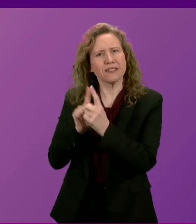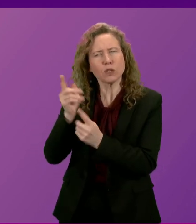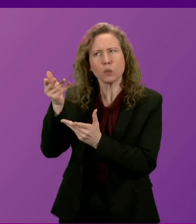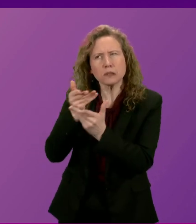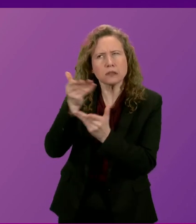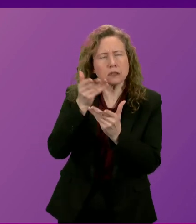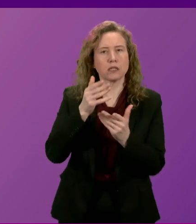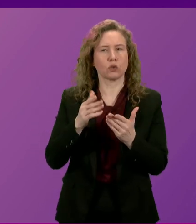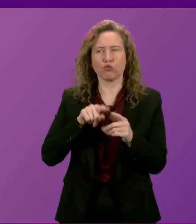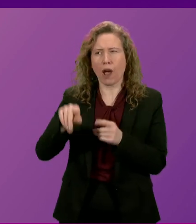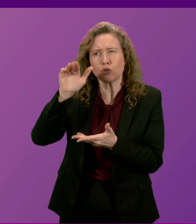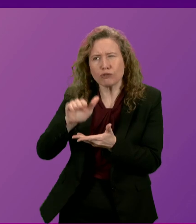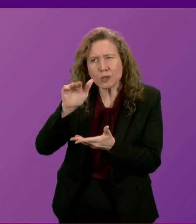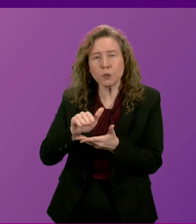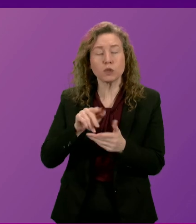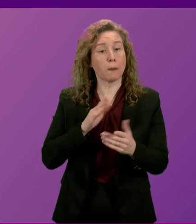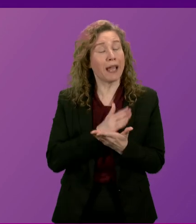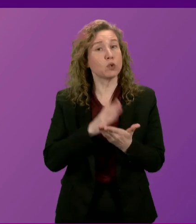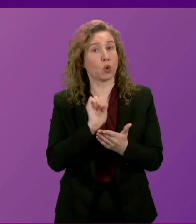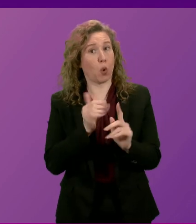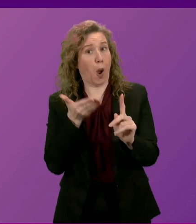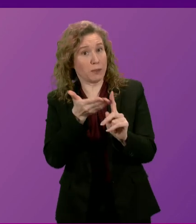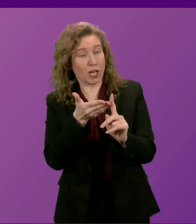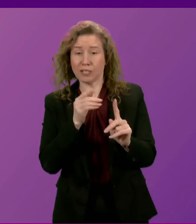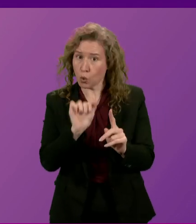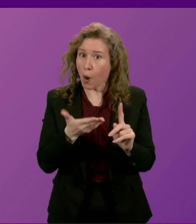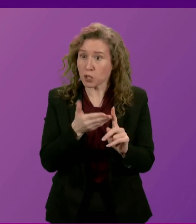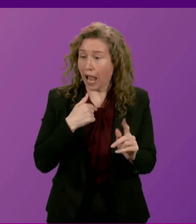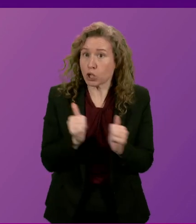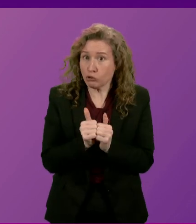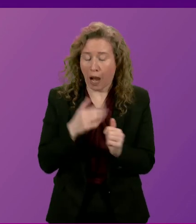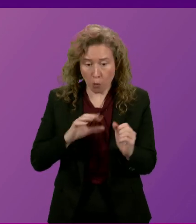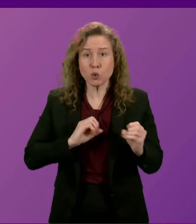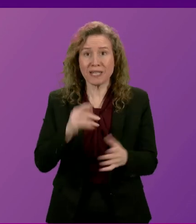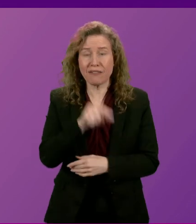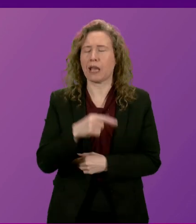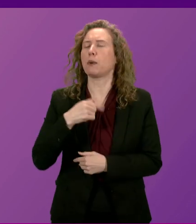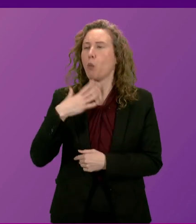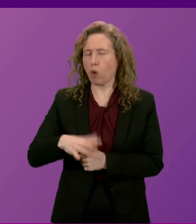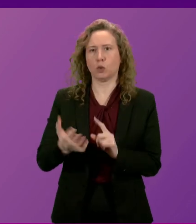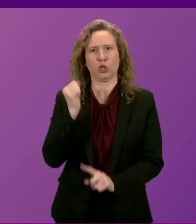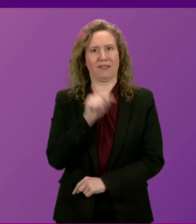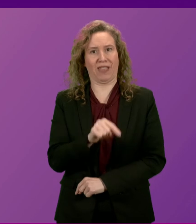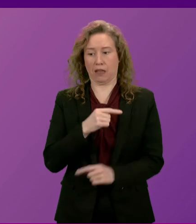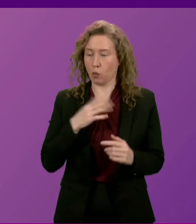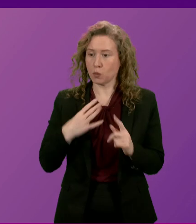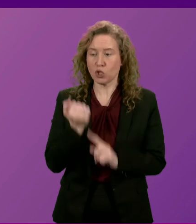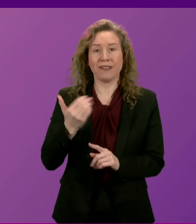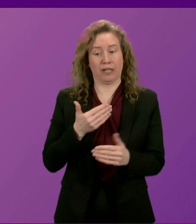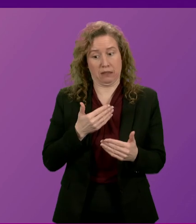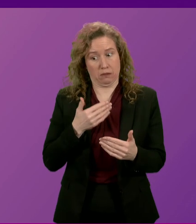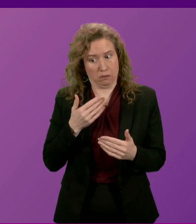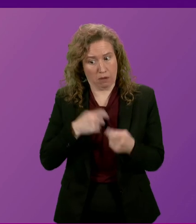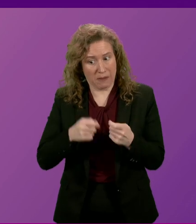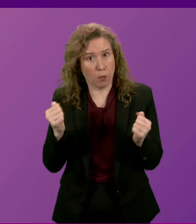to make sure that the objective that he puts to me, which is an objective I want to deliver upon, is one that can be achieved as we approach winter. Anna